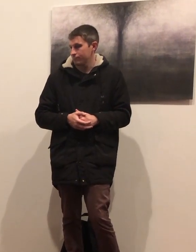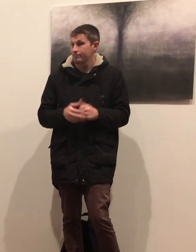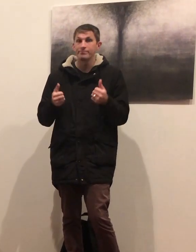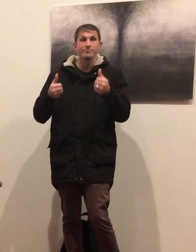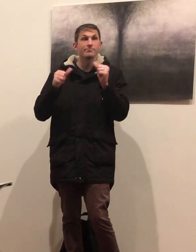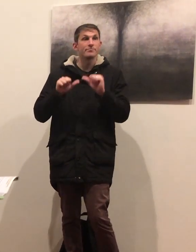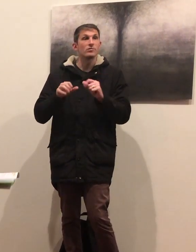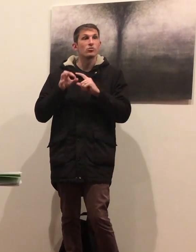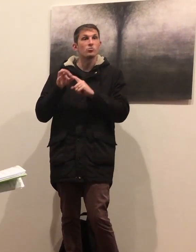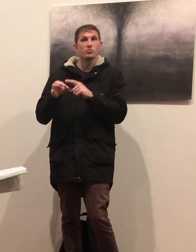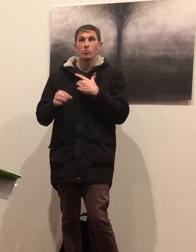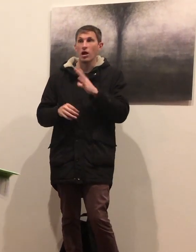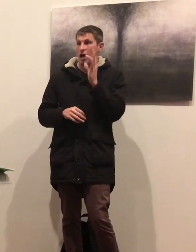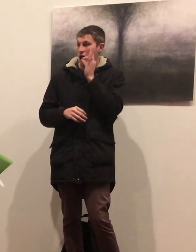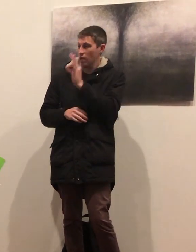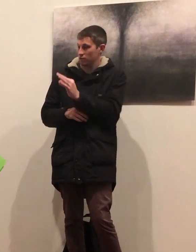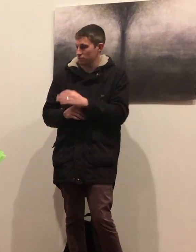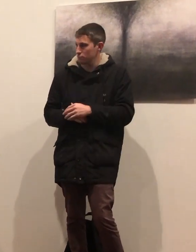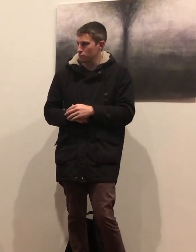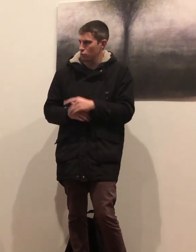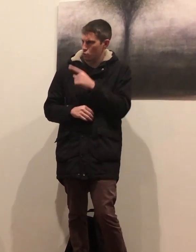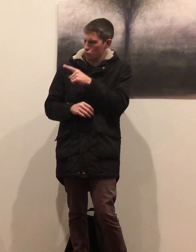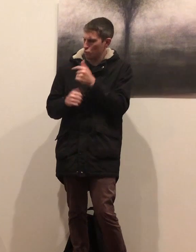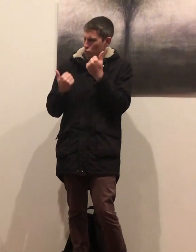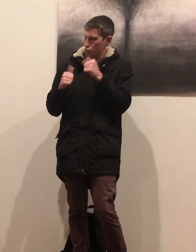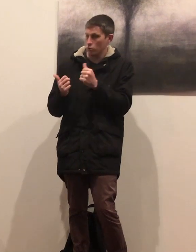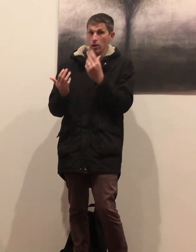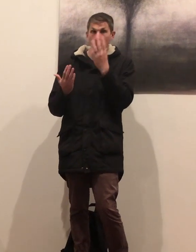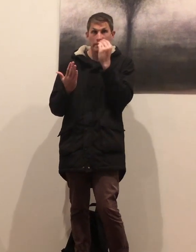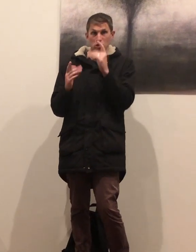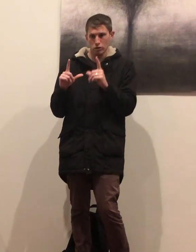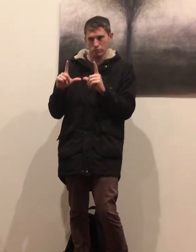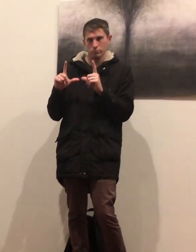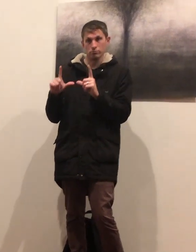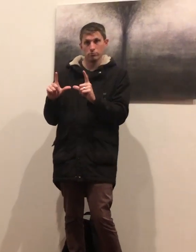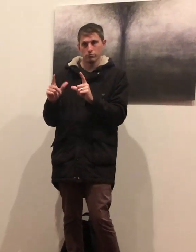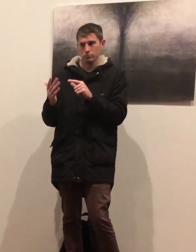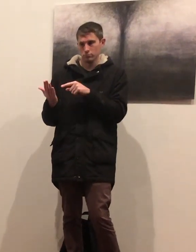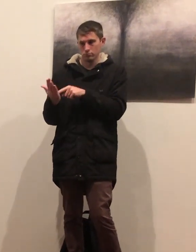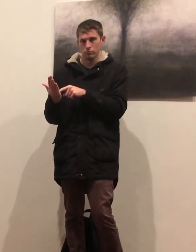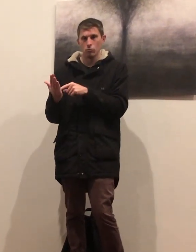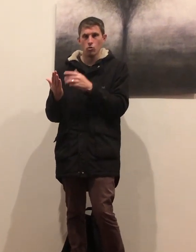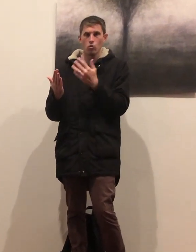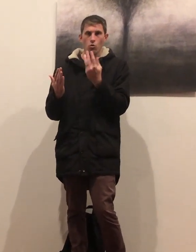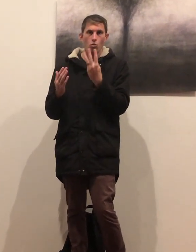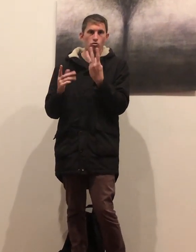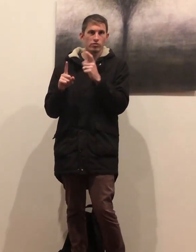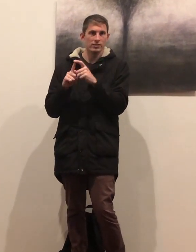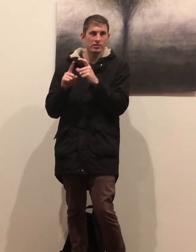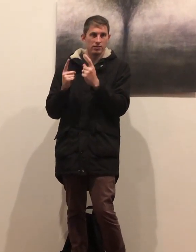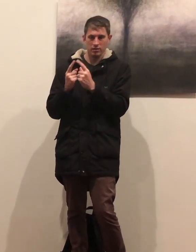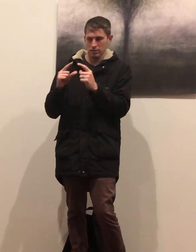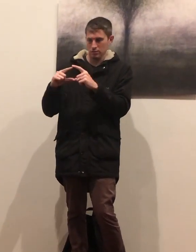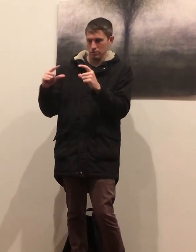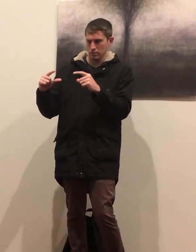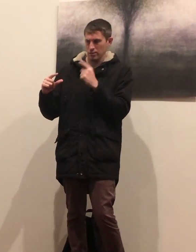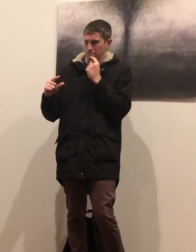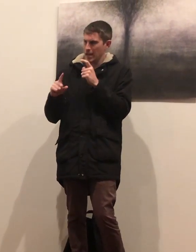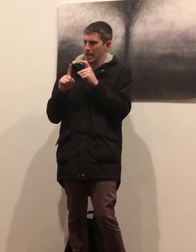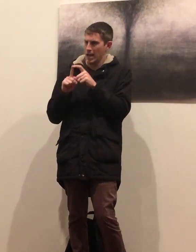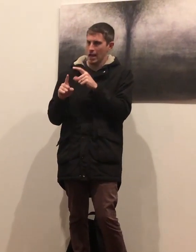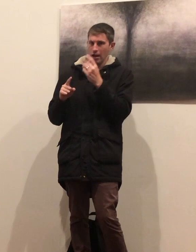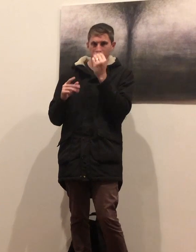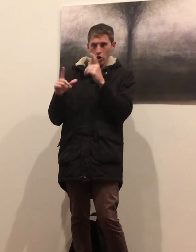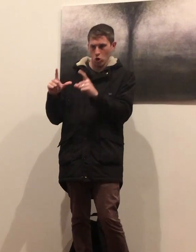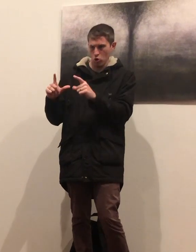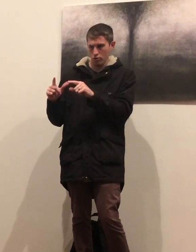is it difficult? Like, you're using these pictures and you're using the 3D objects, but is it difficult turning a photograph into